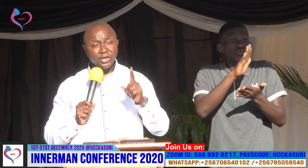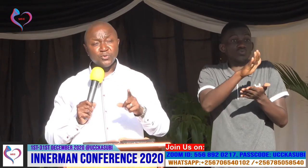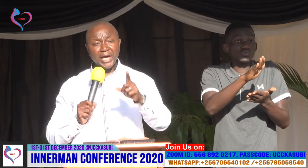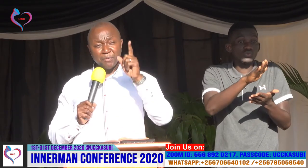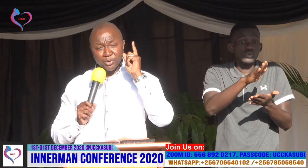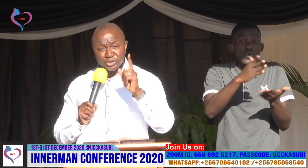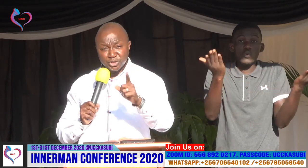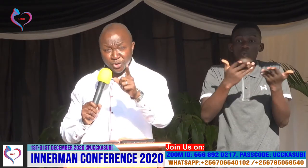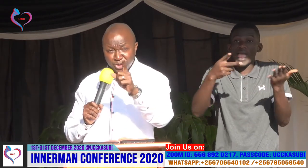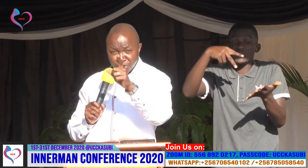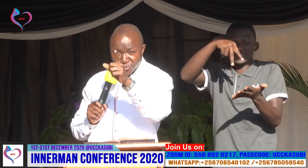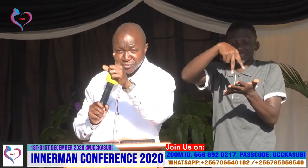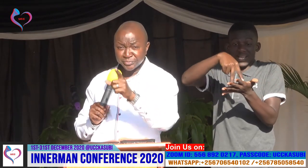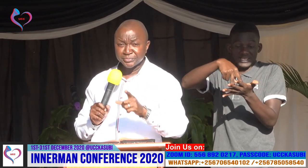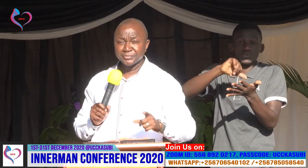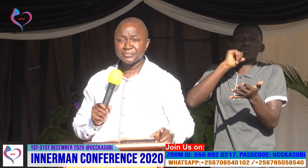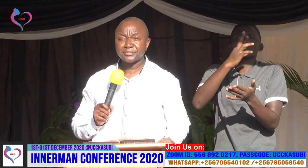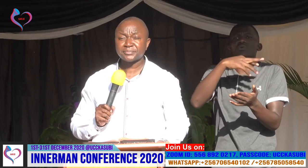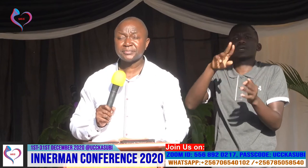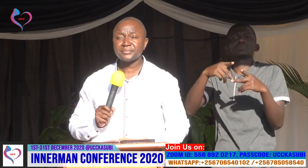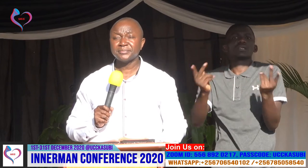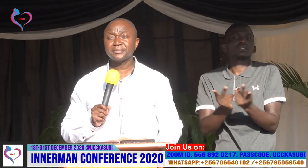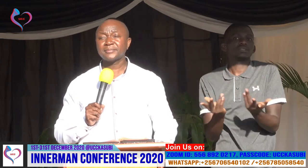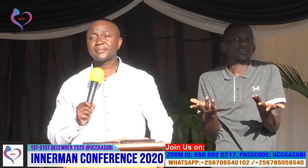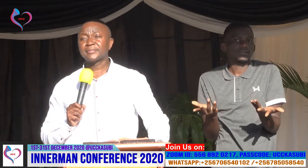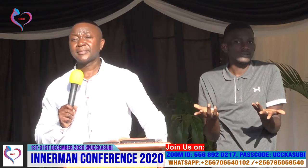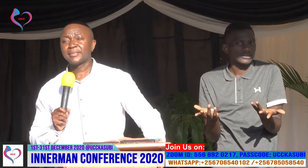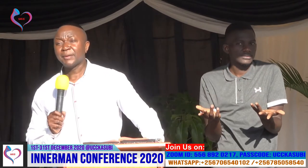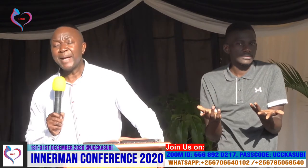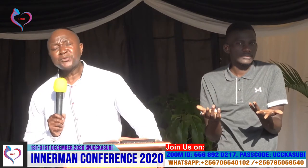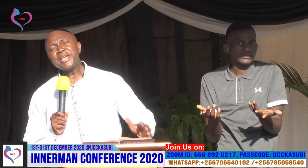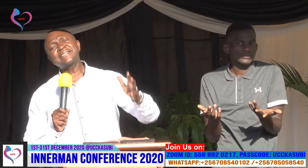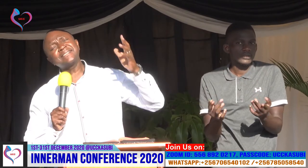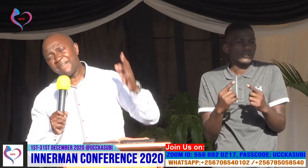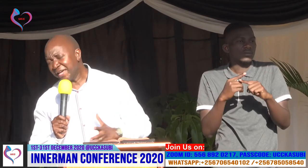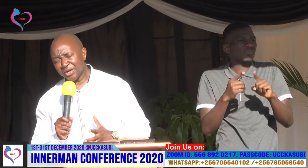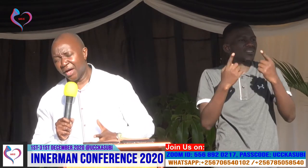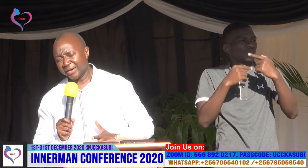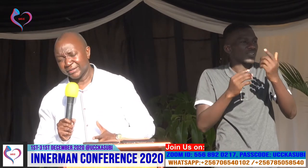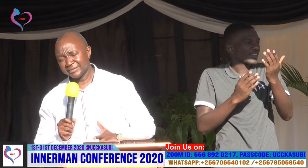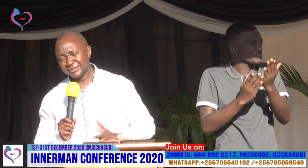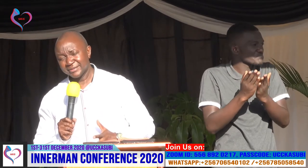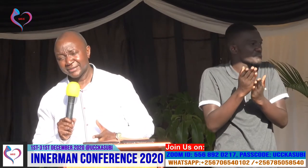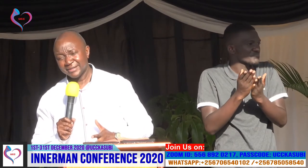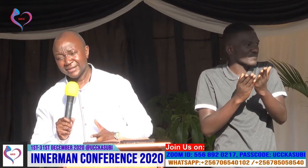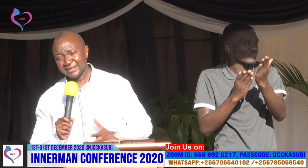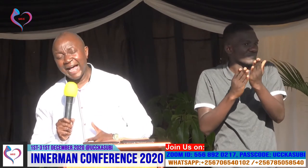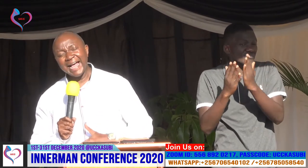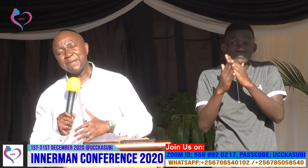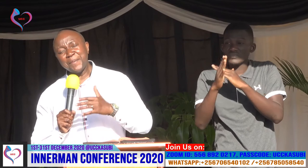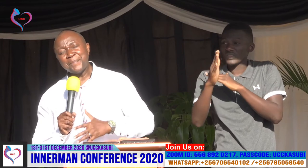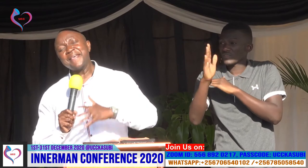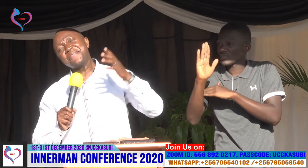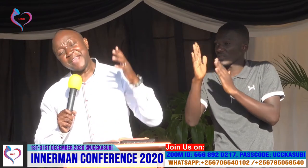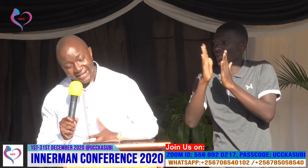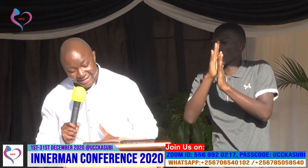is not where he positioned you. But we are serving God